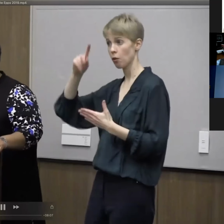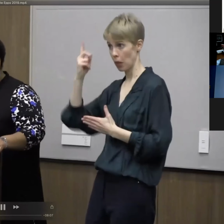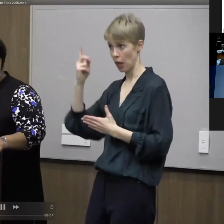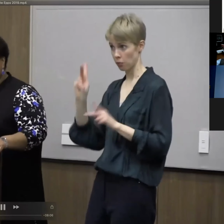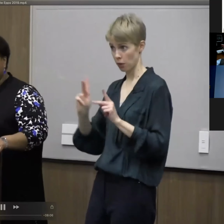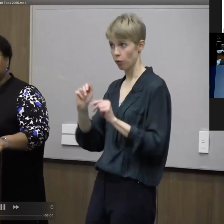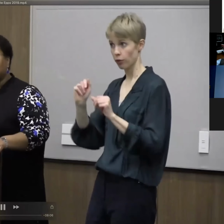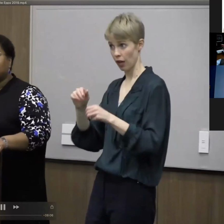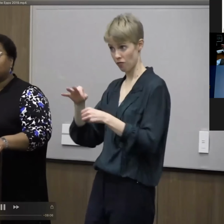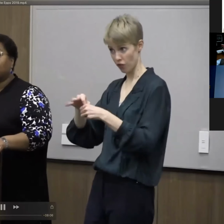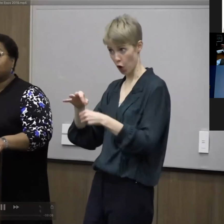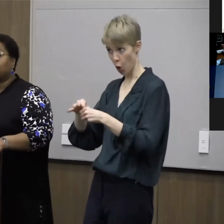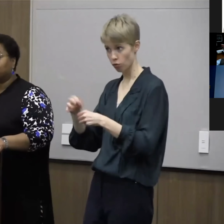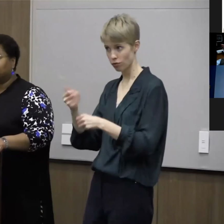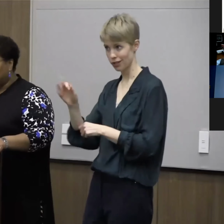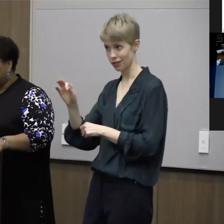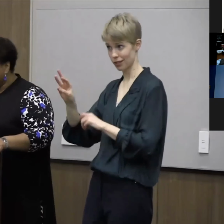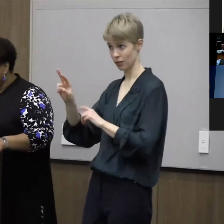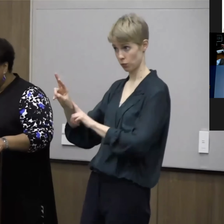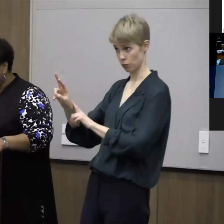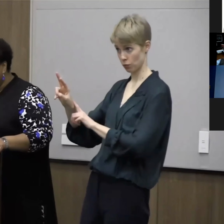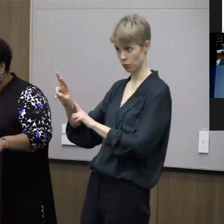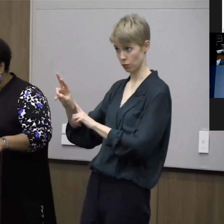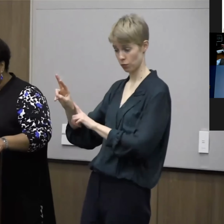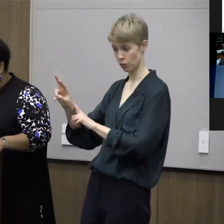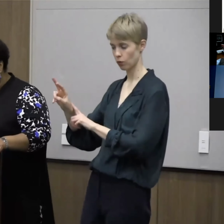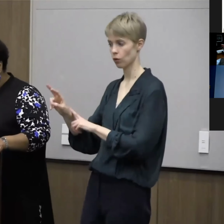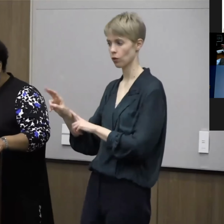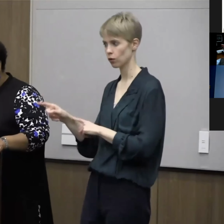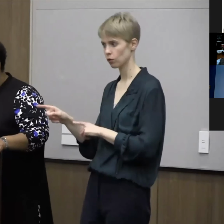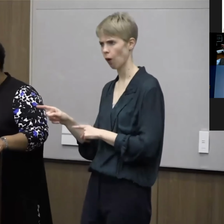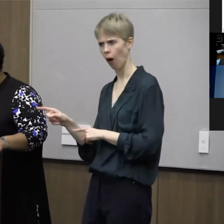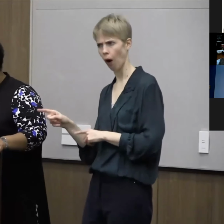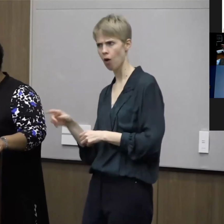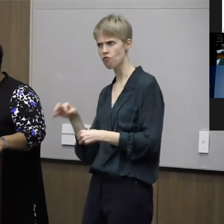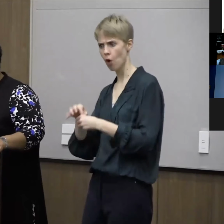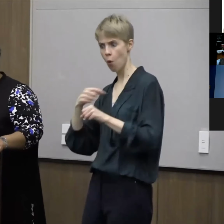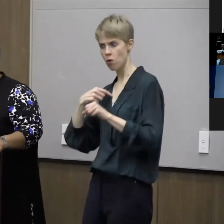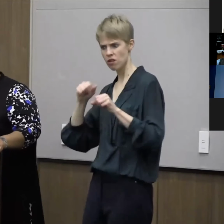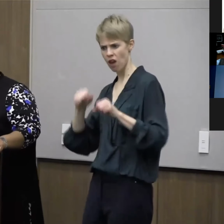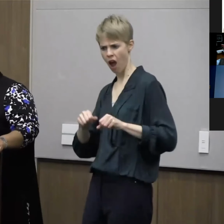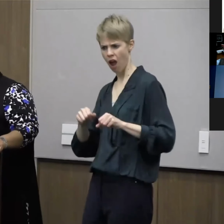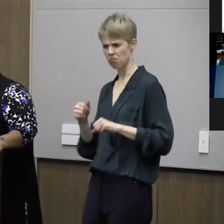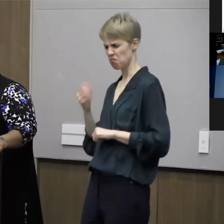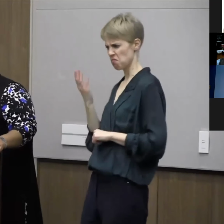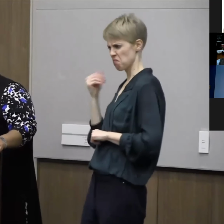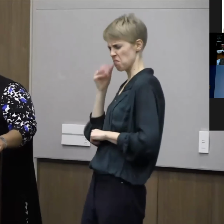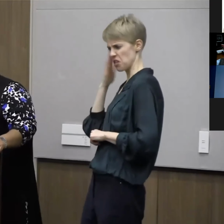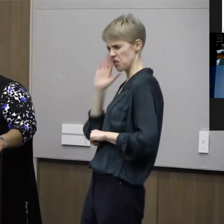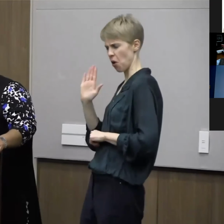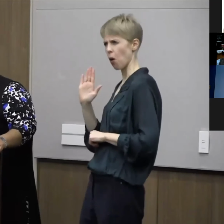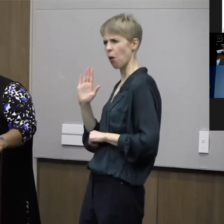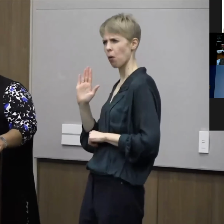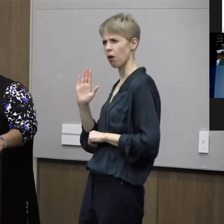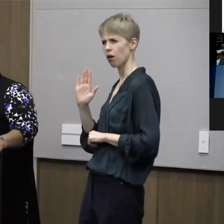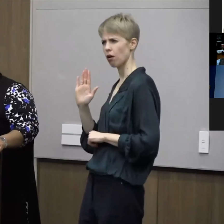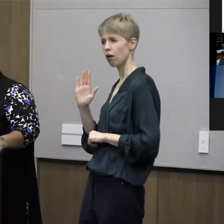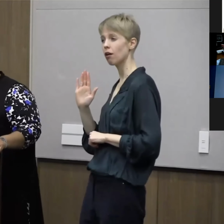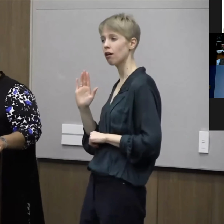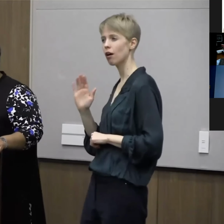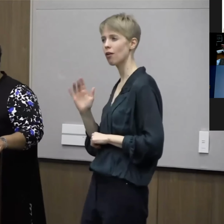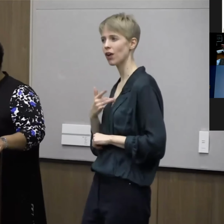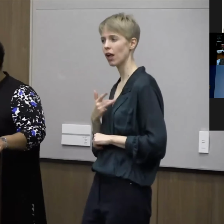meeting in 1962. Something that she had not known previously. But this